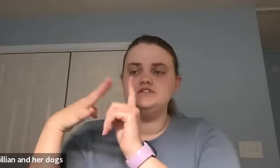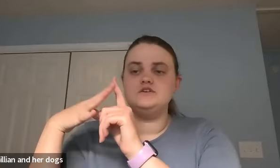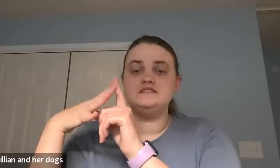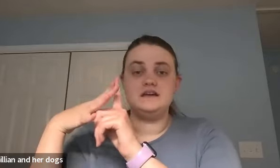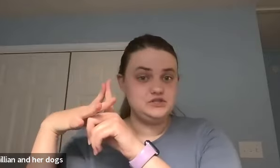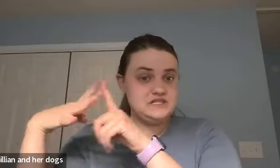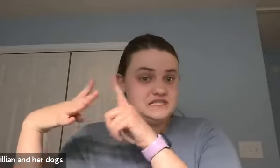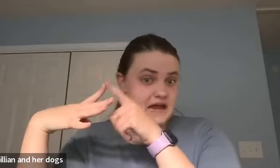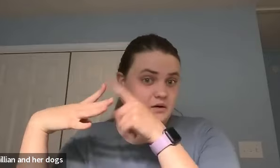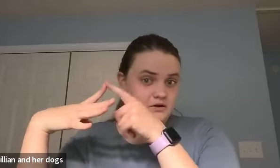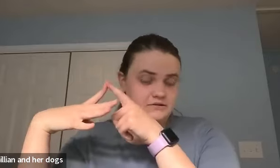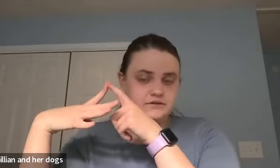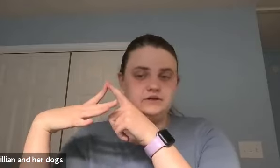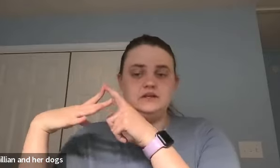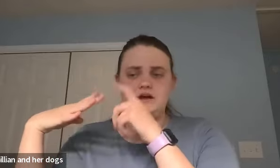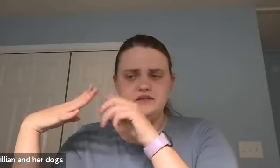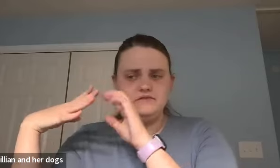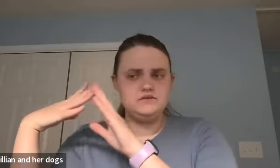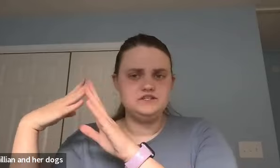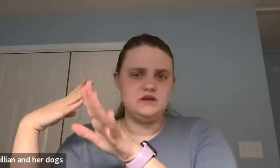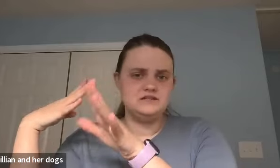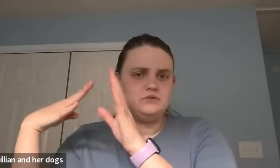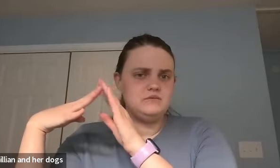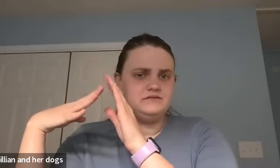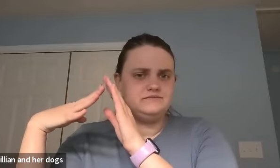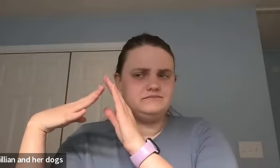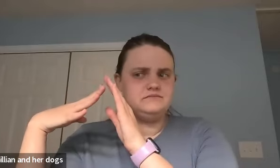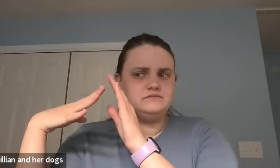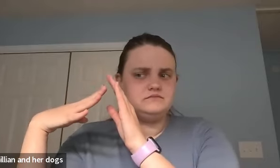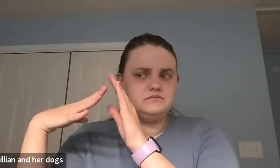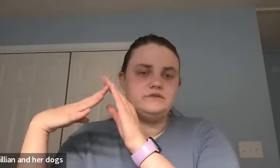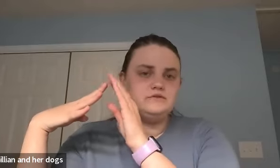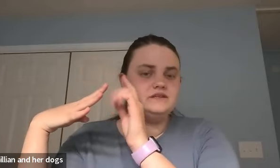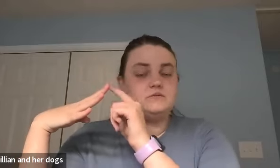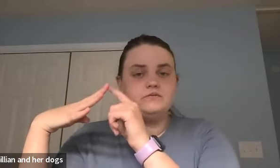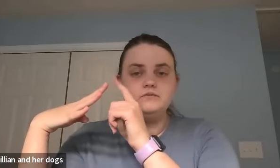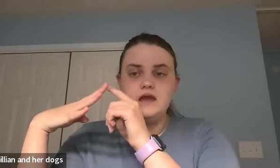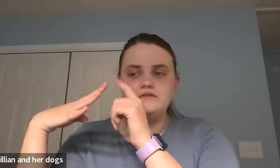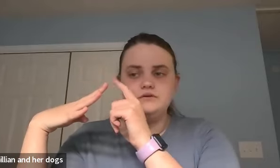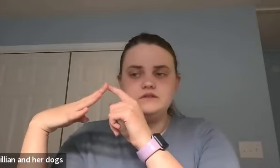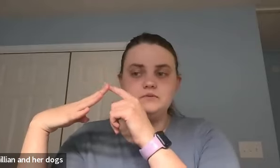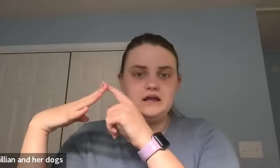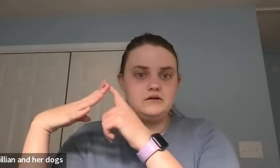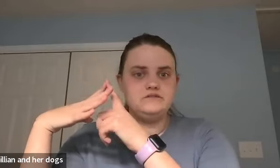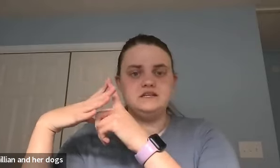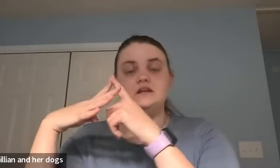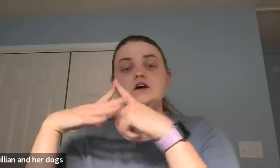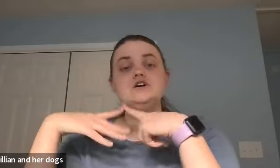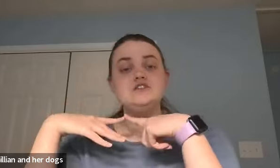So the sign for sour, you know, I think a few of these you guys will probably have, well, a few of them you might already have seen. So the